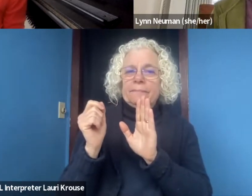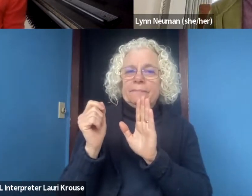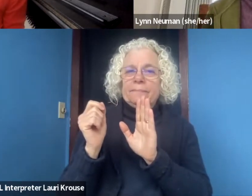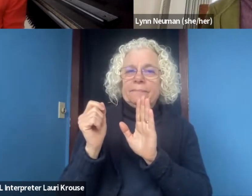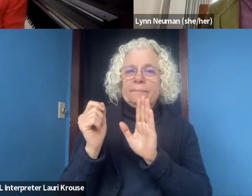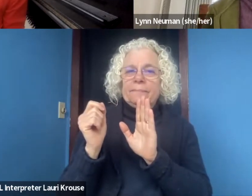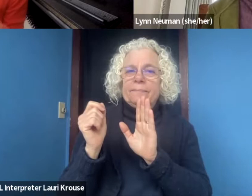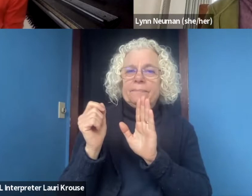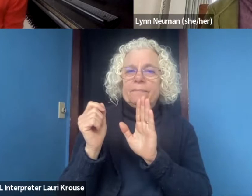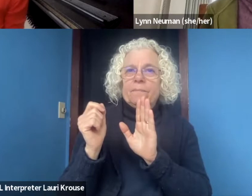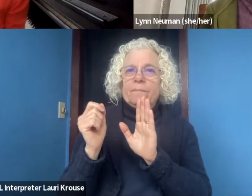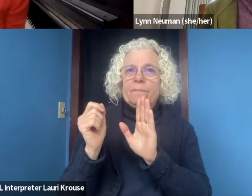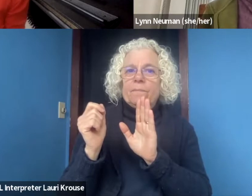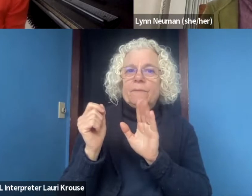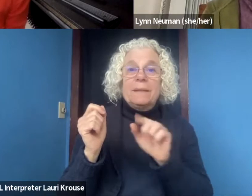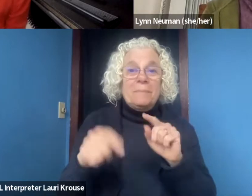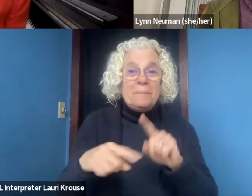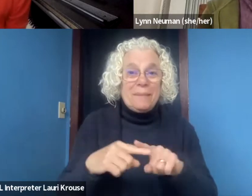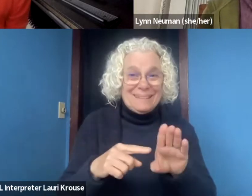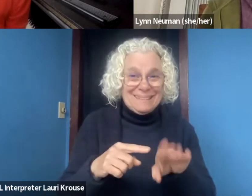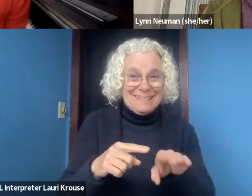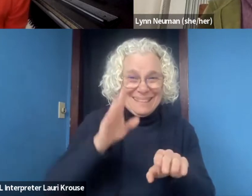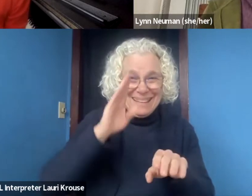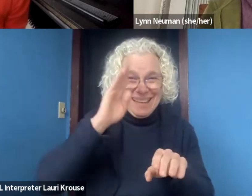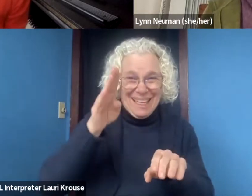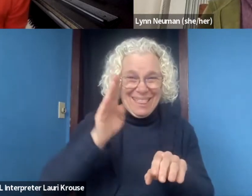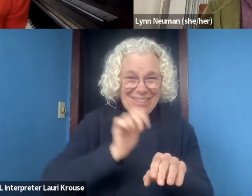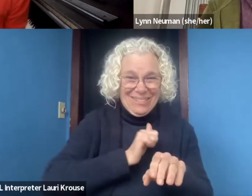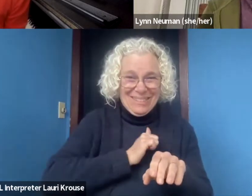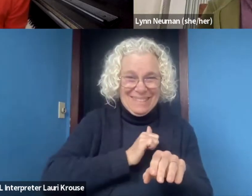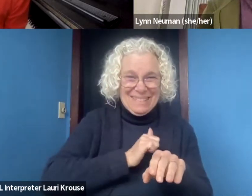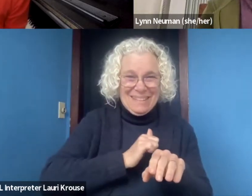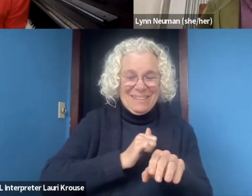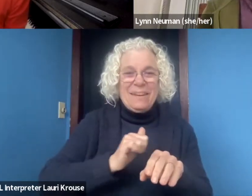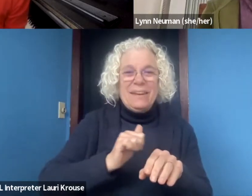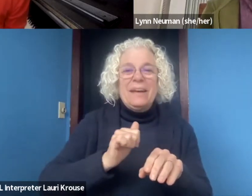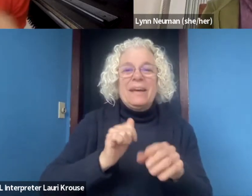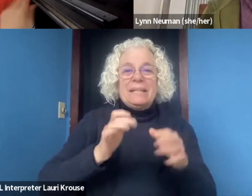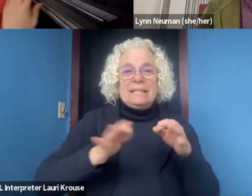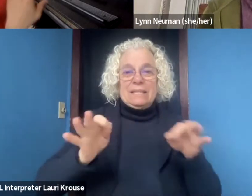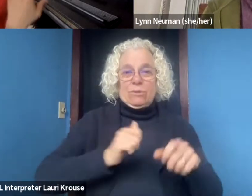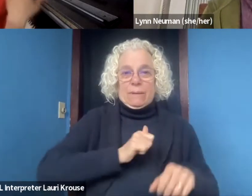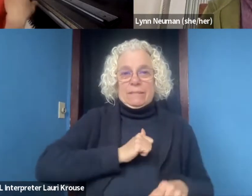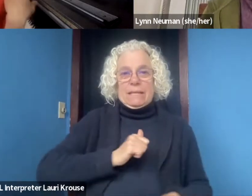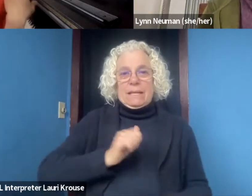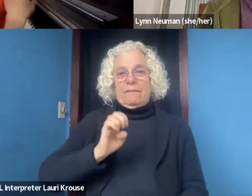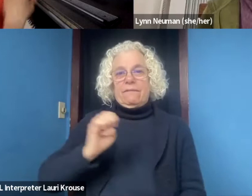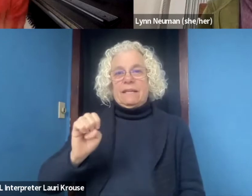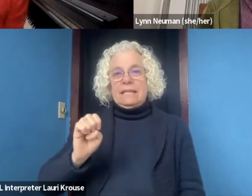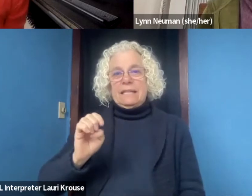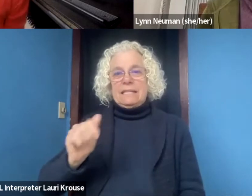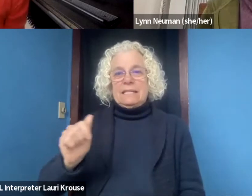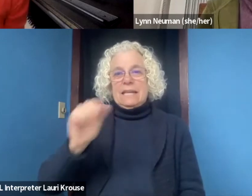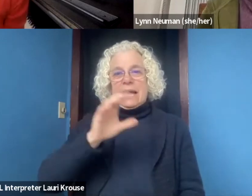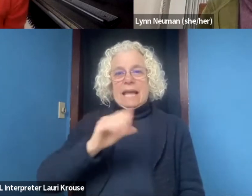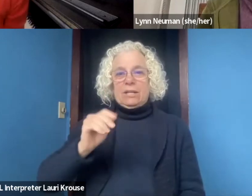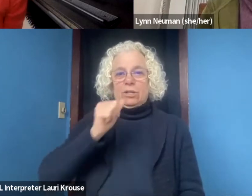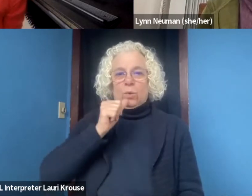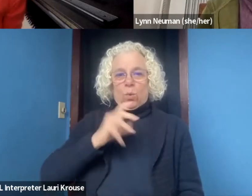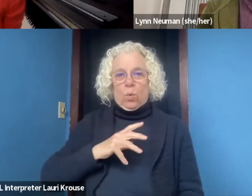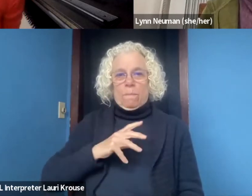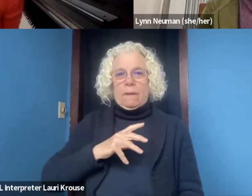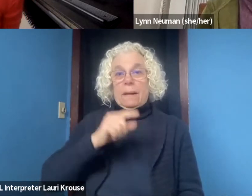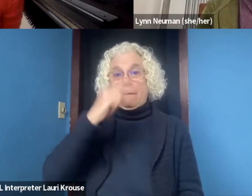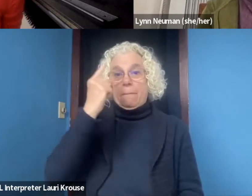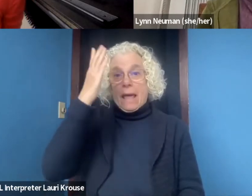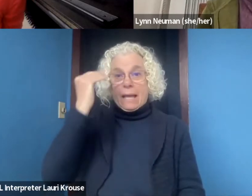transitioning to that, hello everyone. I am an East Asian woman with shoulder-length black hair, wearing an